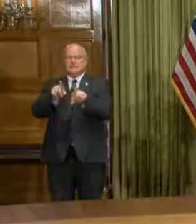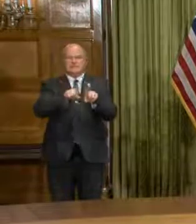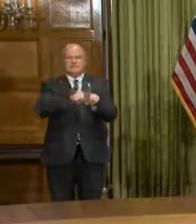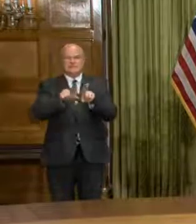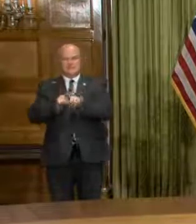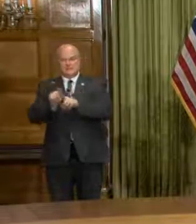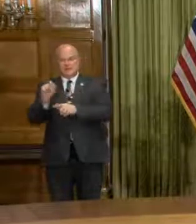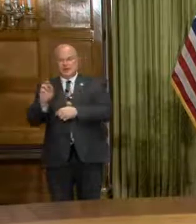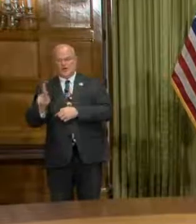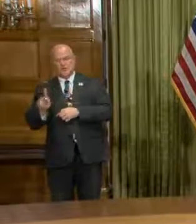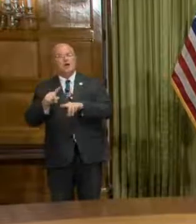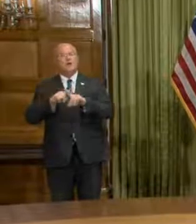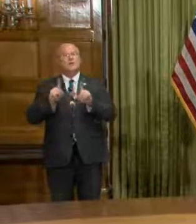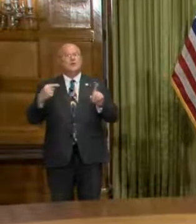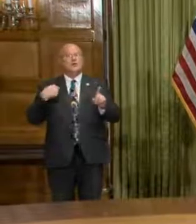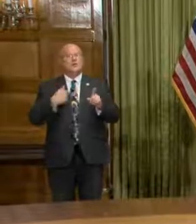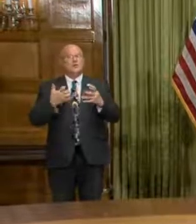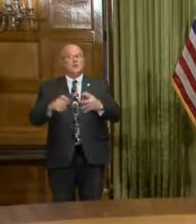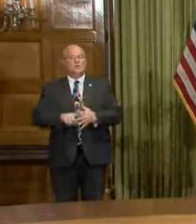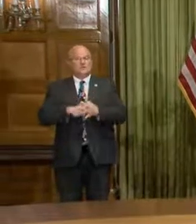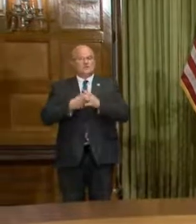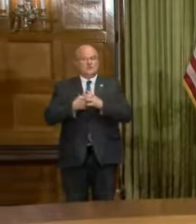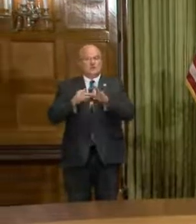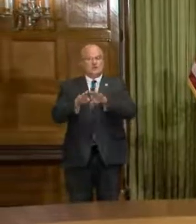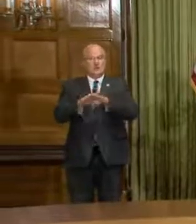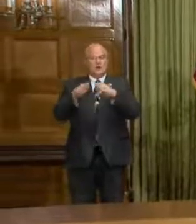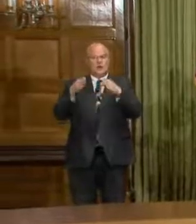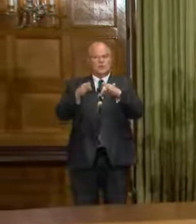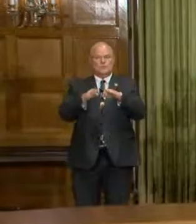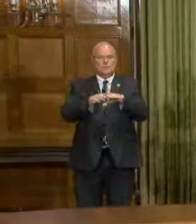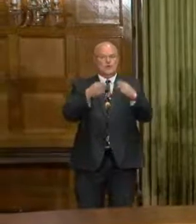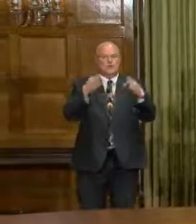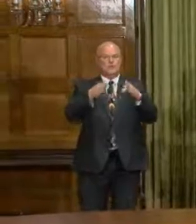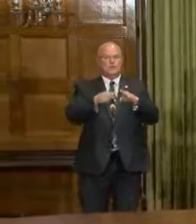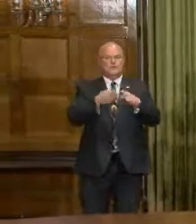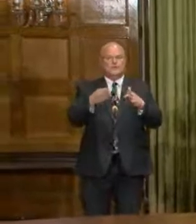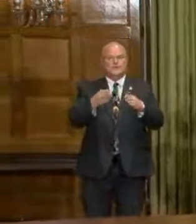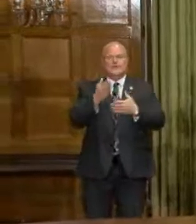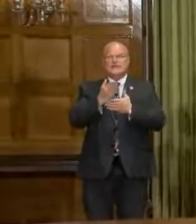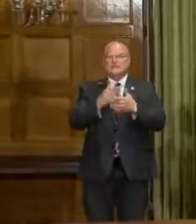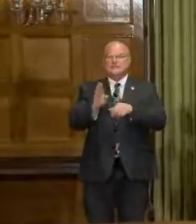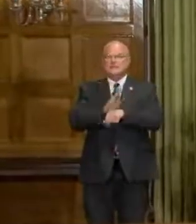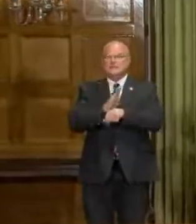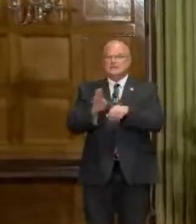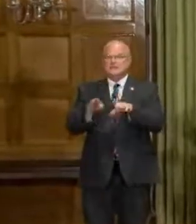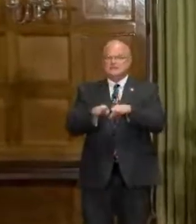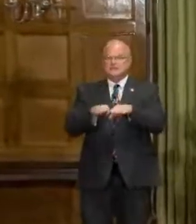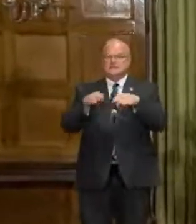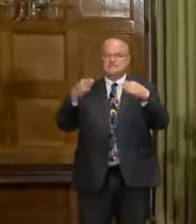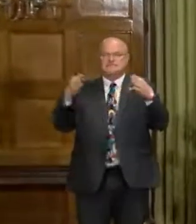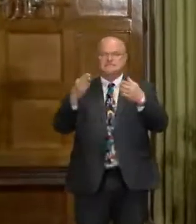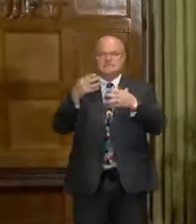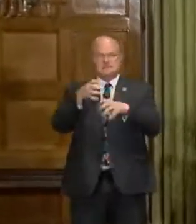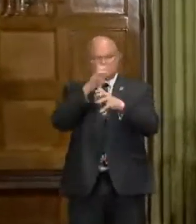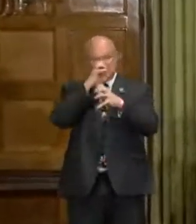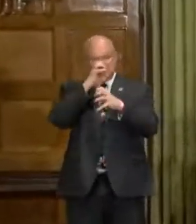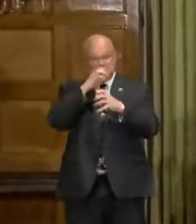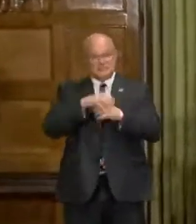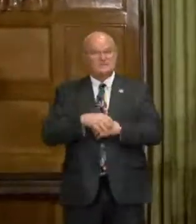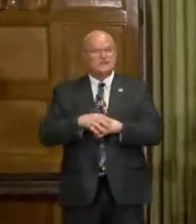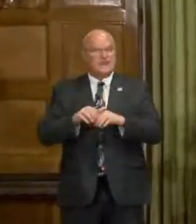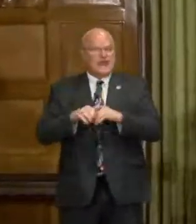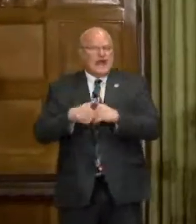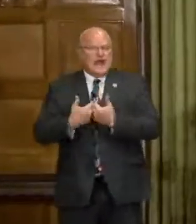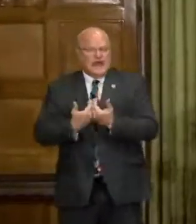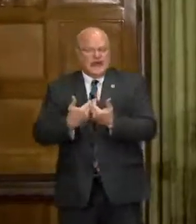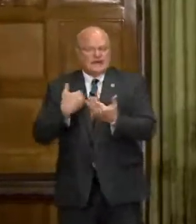as Arkansas. But we want to start opening up and lift some of the businesses and lifting some of the restrictions.